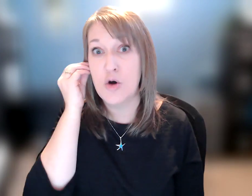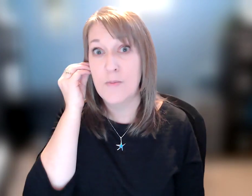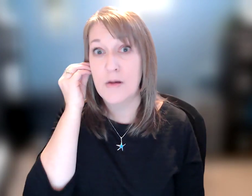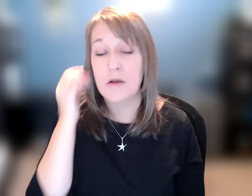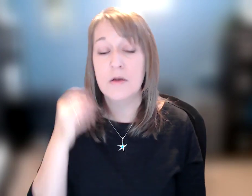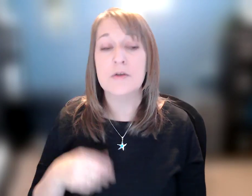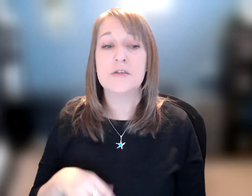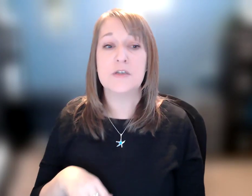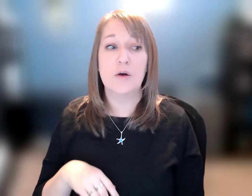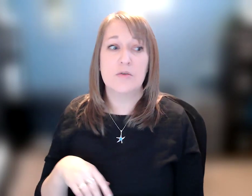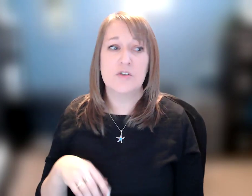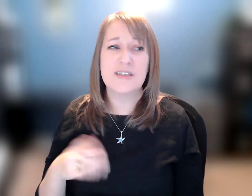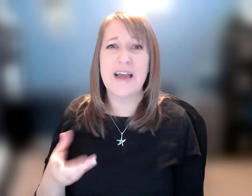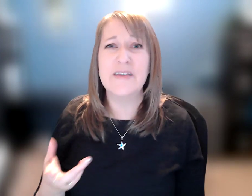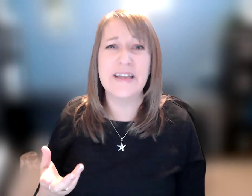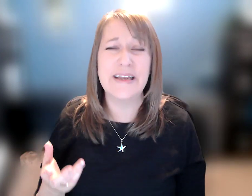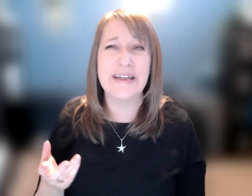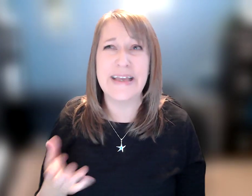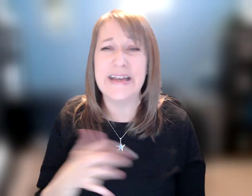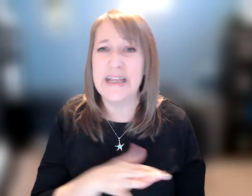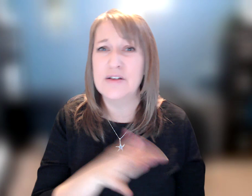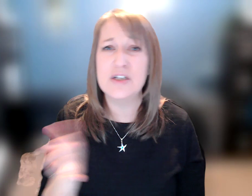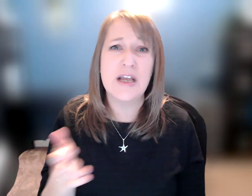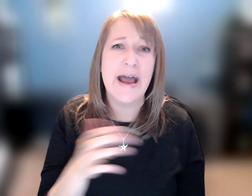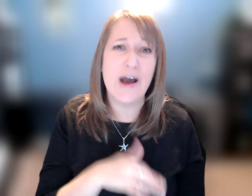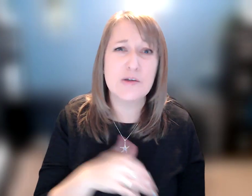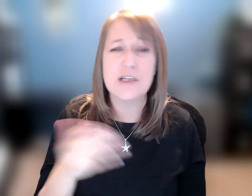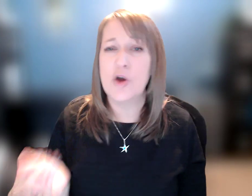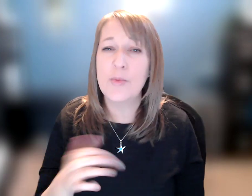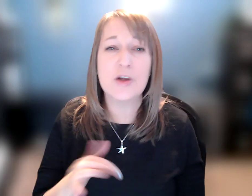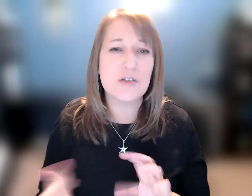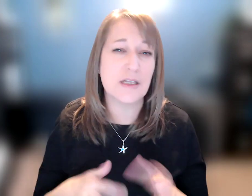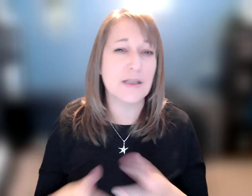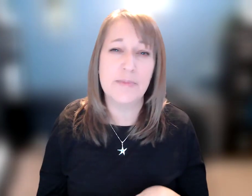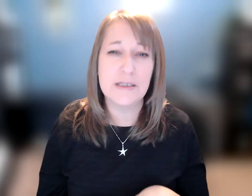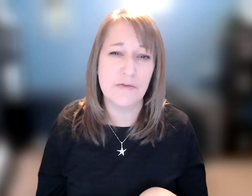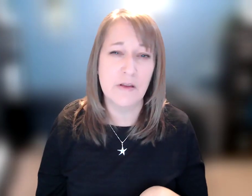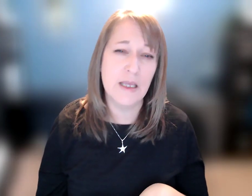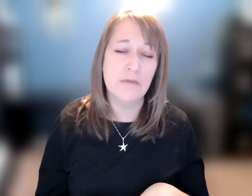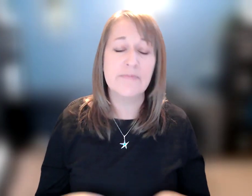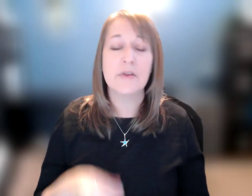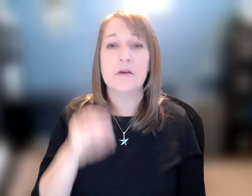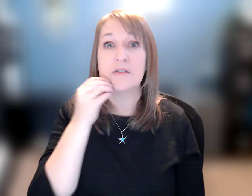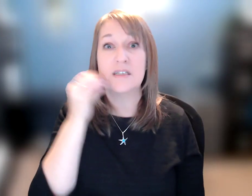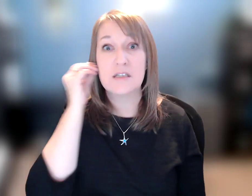home. So just kind of like in English, house and home are used a little bit differently. This is